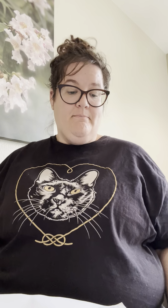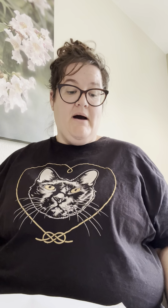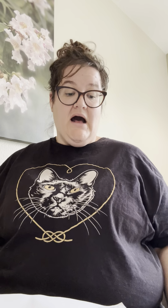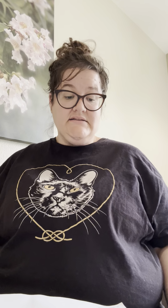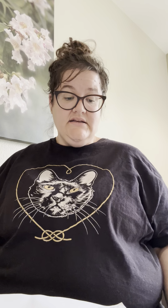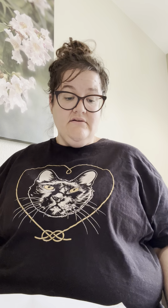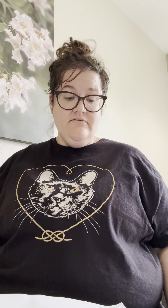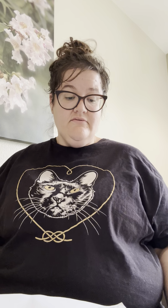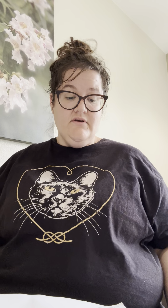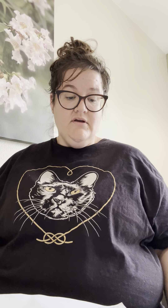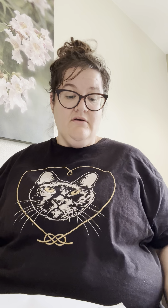Positive.